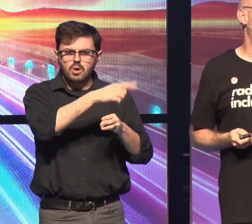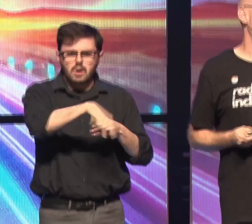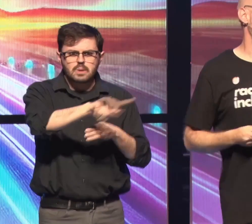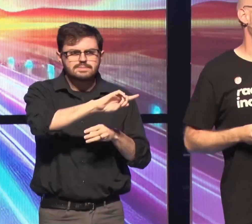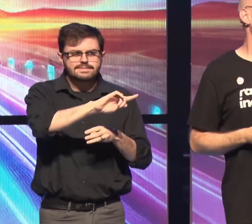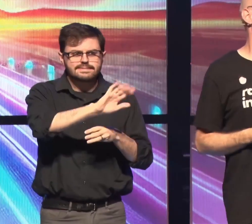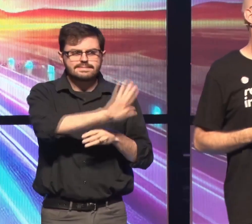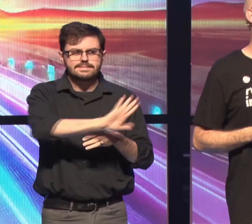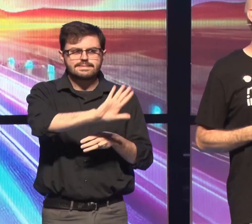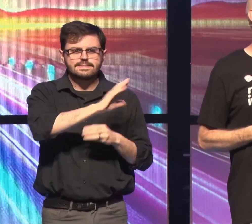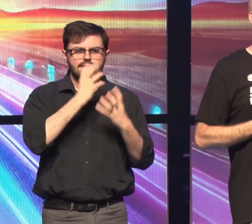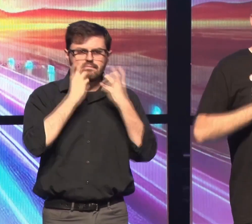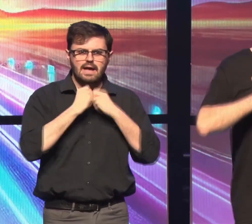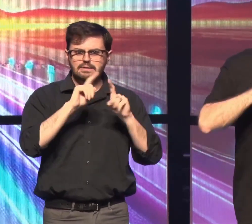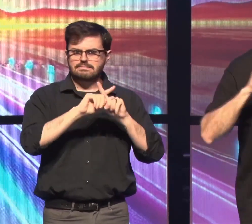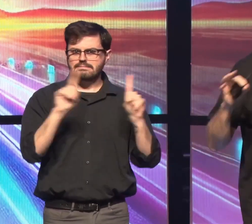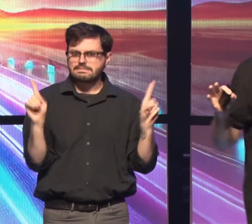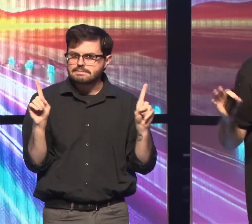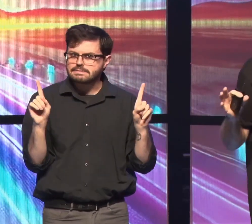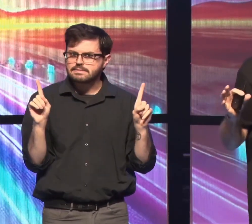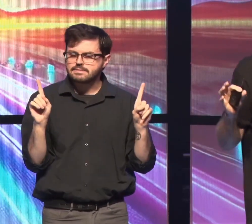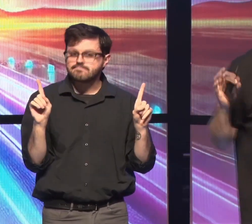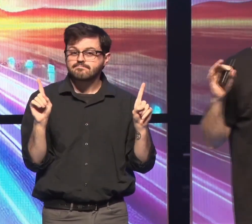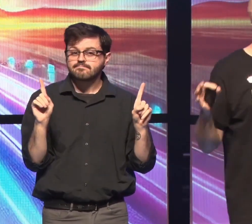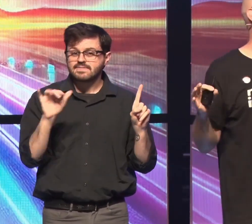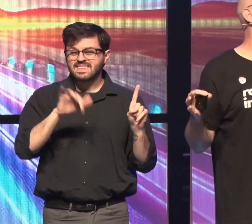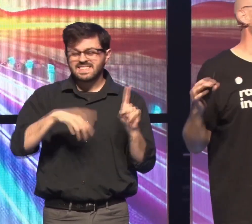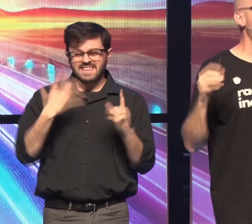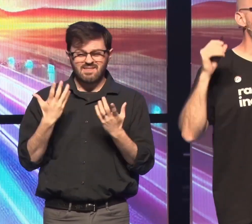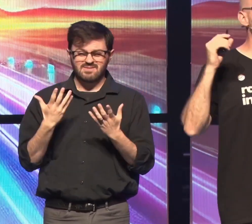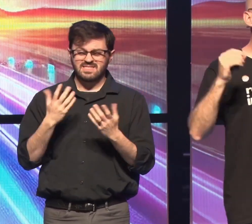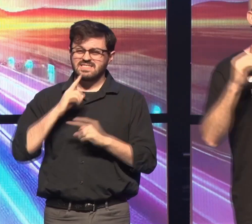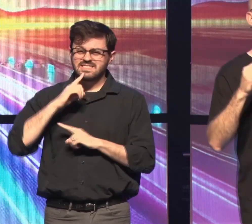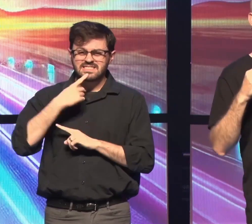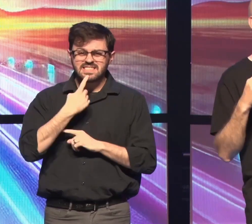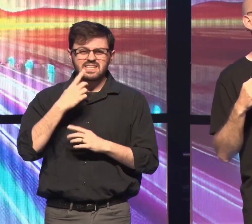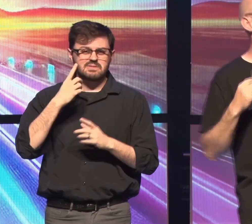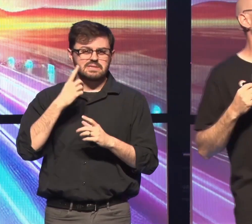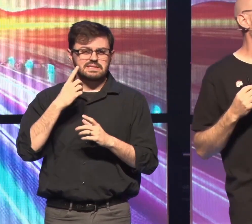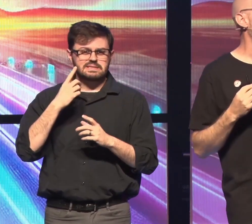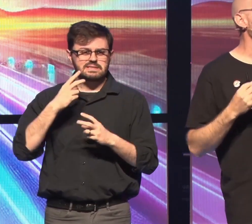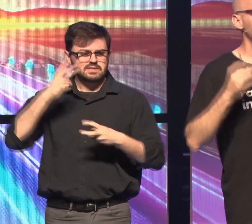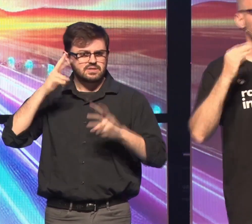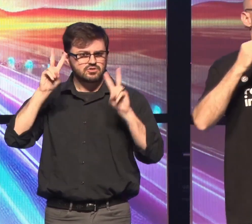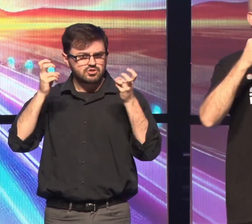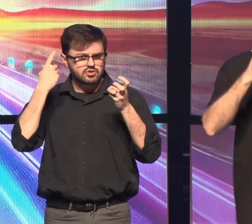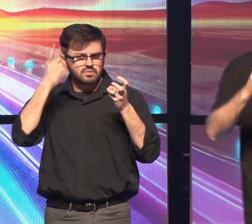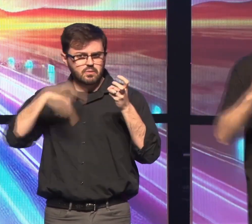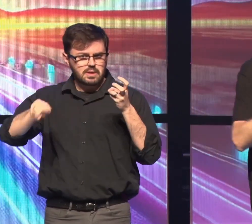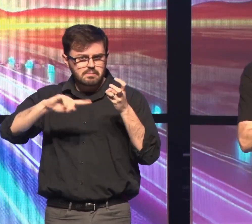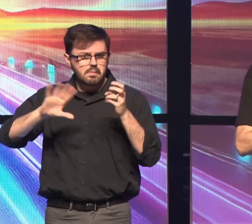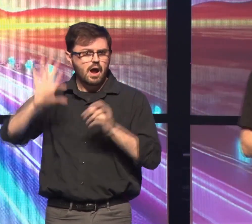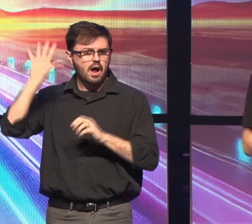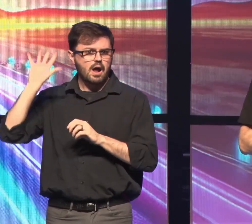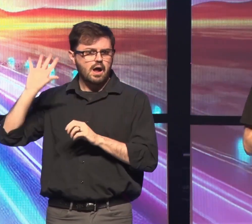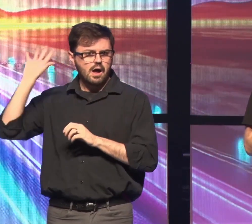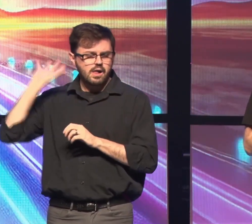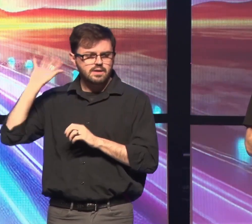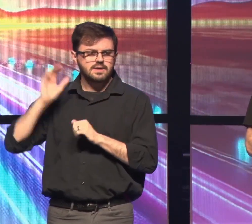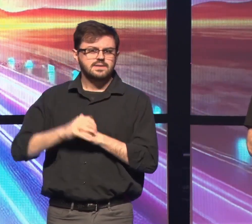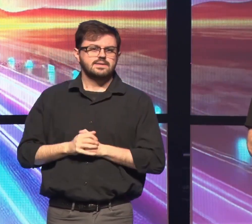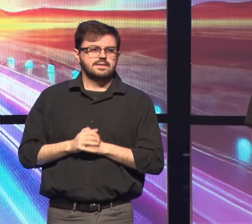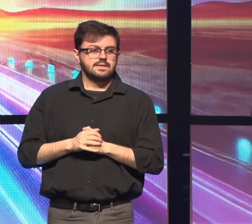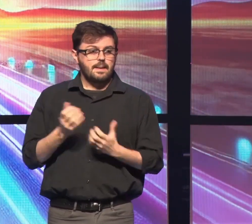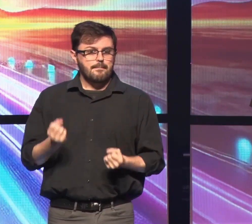differing values? And that was a huge question that they were facing. And because the stakes were so high, because many of the earliest followers